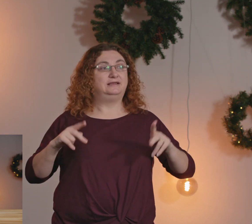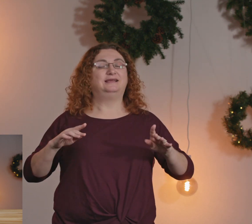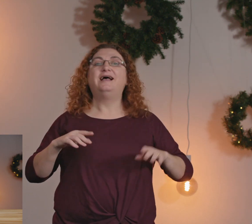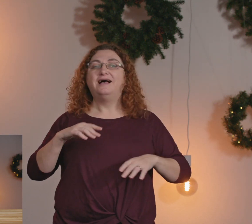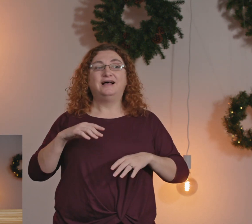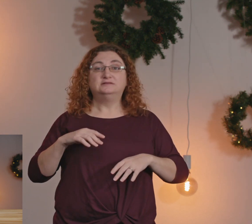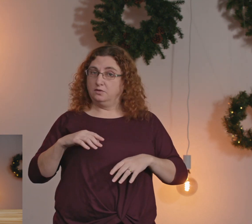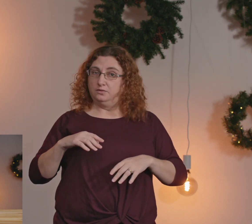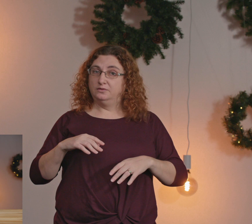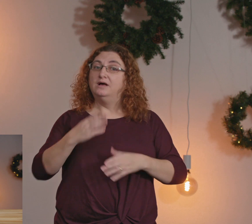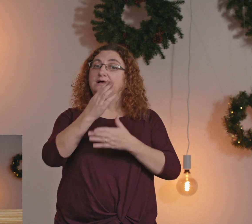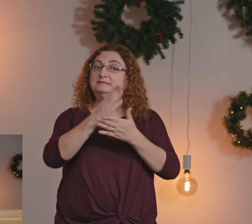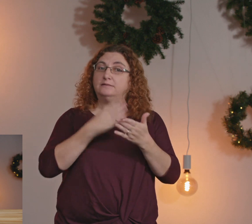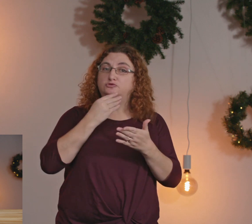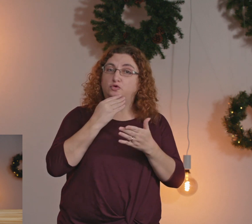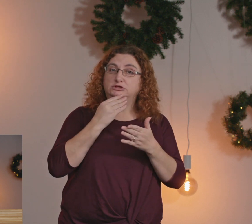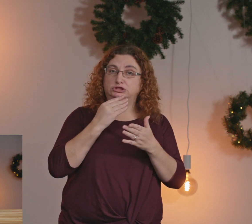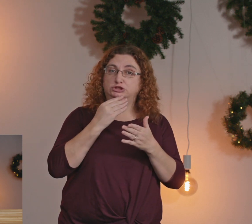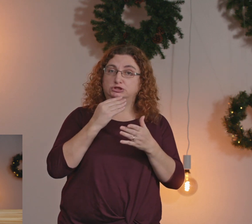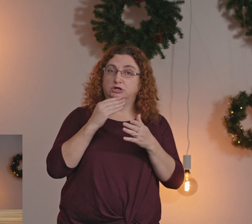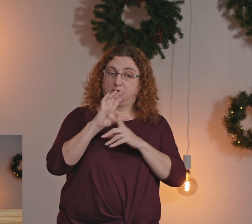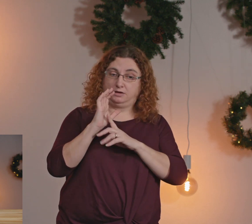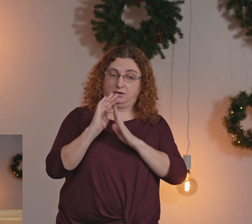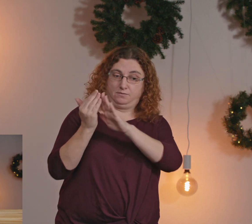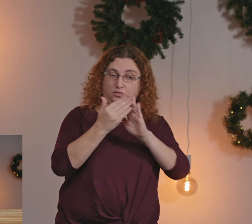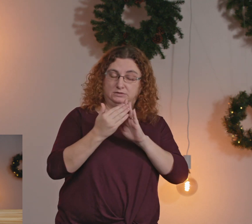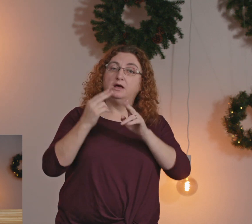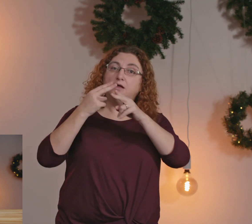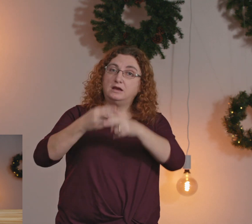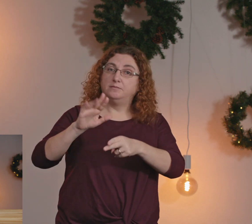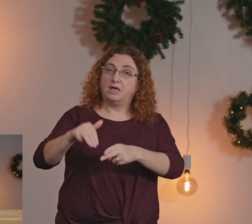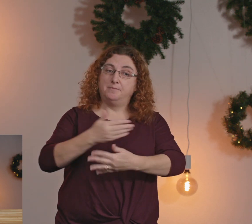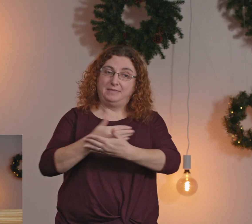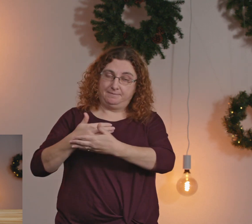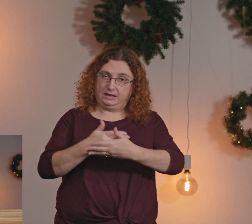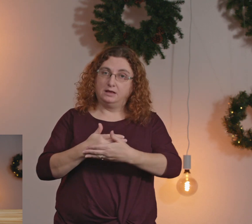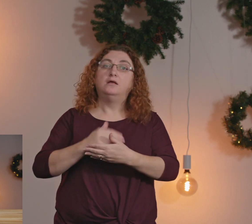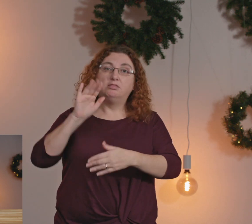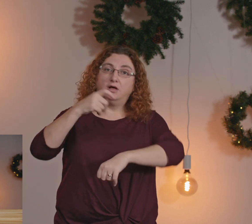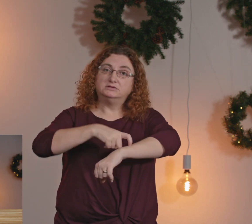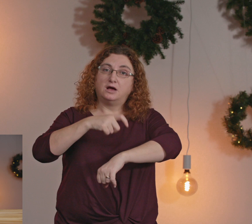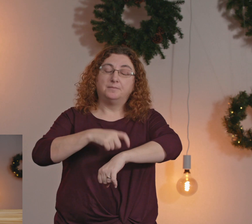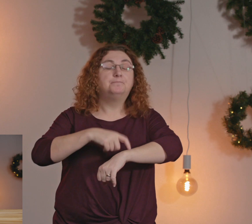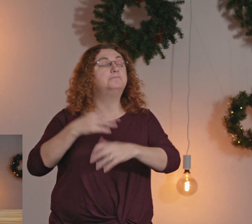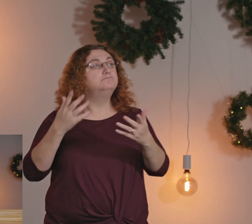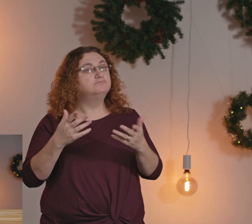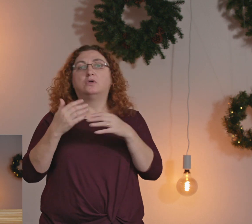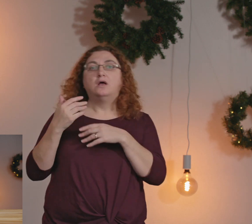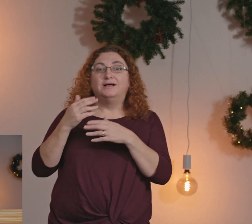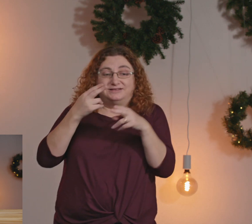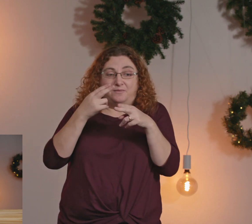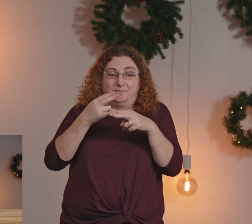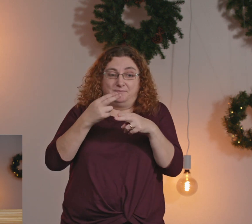you named the child. The expectation, of course, is that you'd name your child after the father or grandfather because it showed honor to